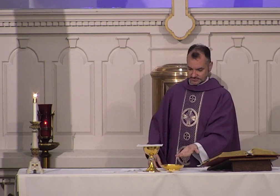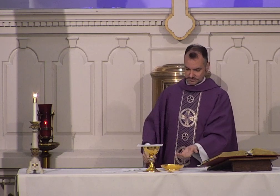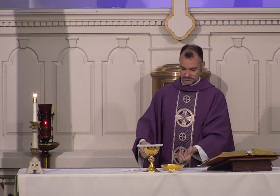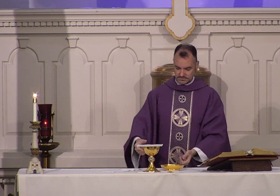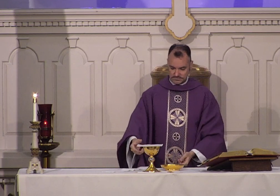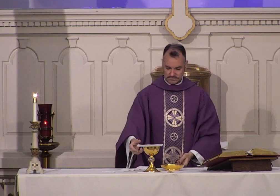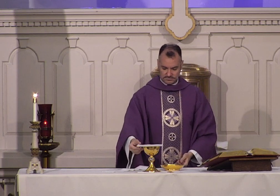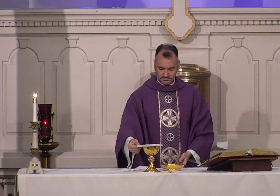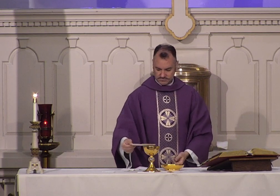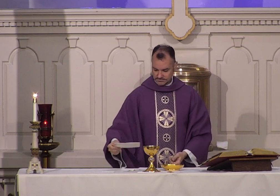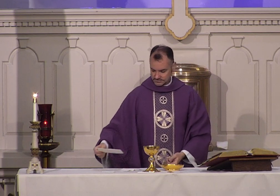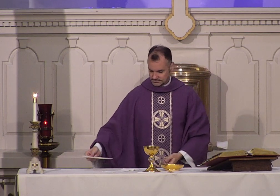Christ.